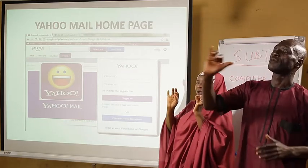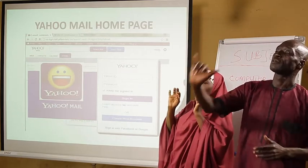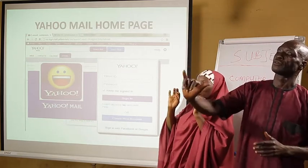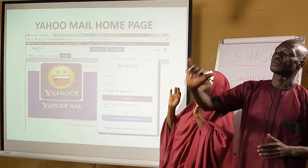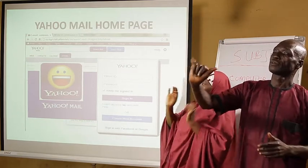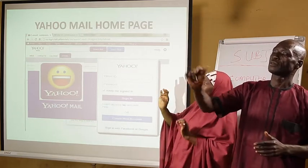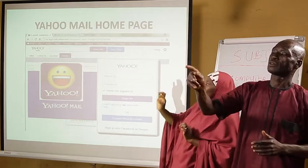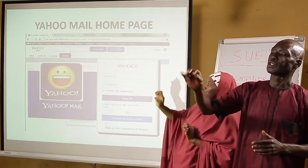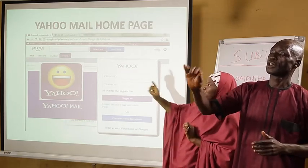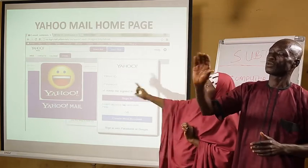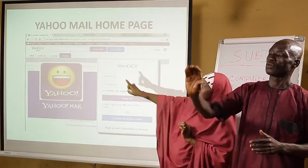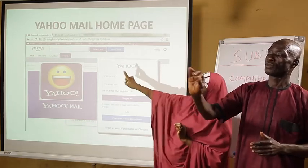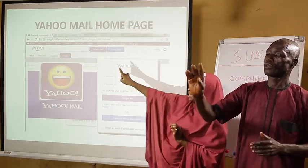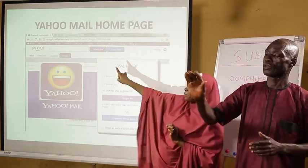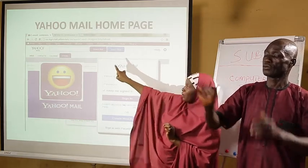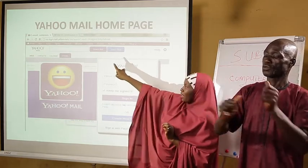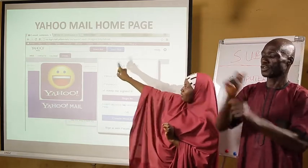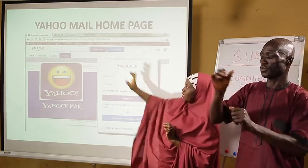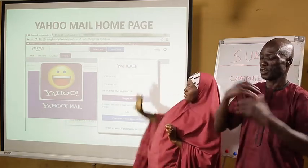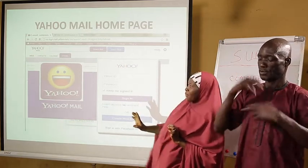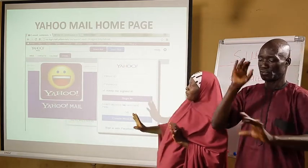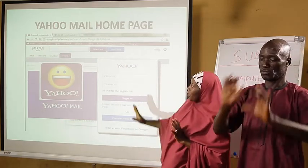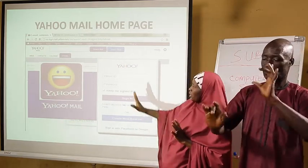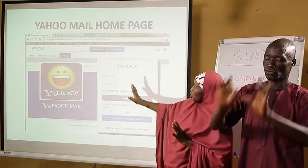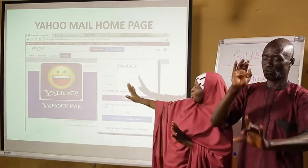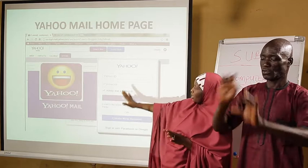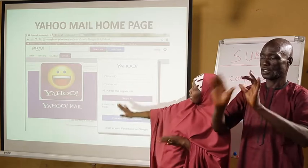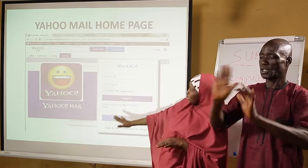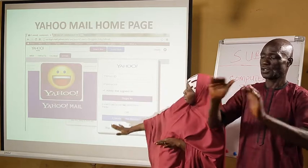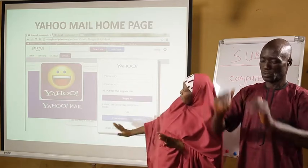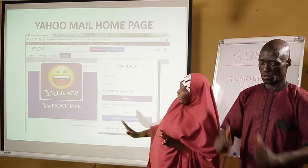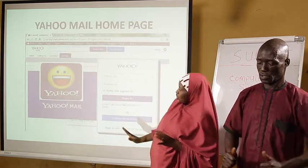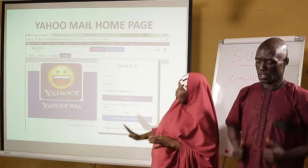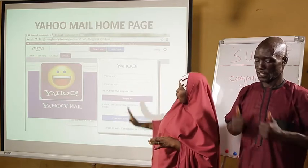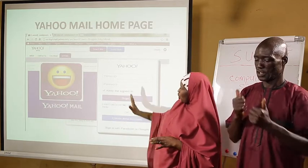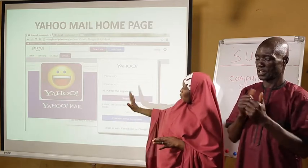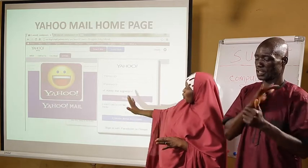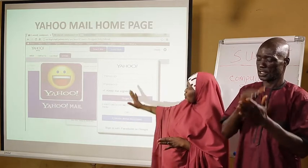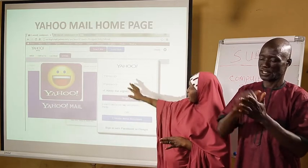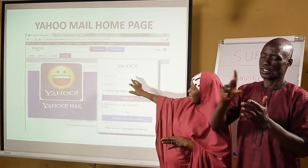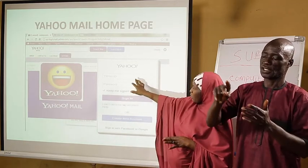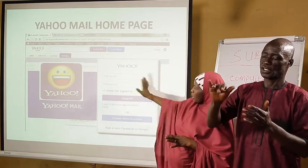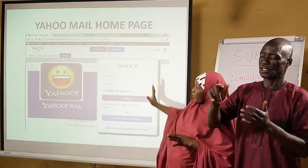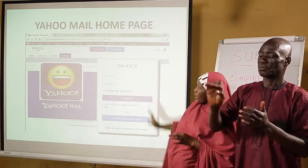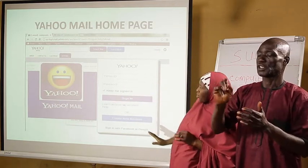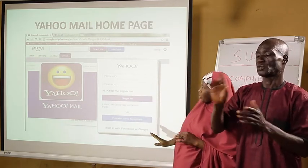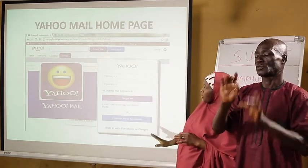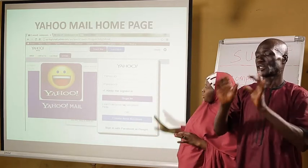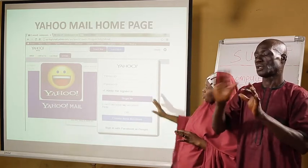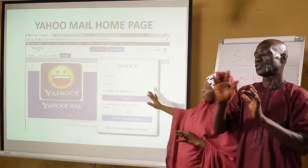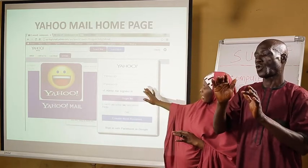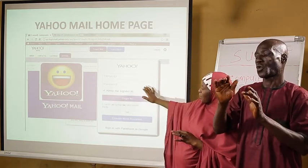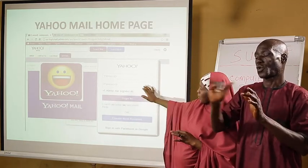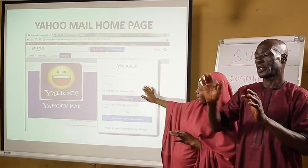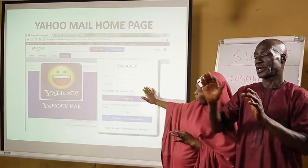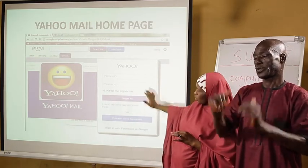the menu in which you have to type your address there. So this is the page which you type your Yahoo address,